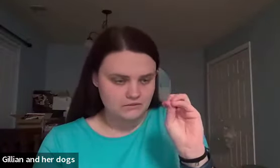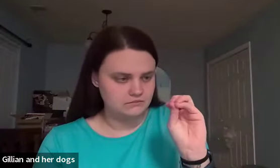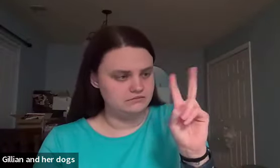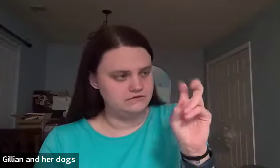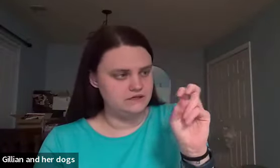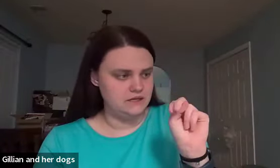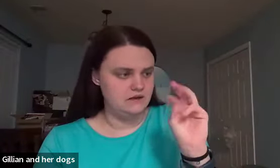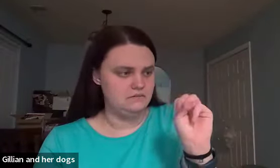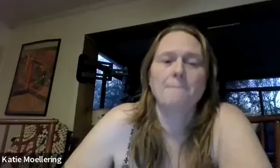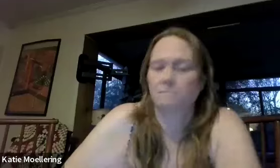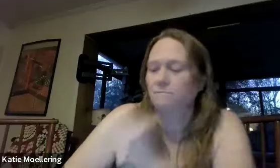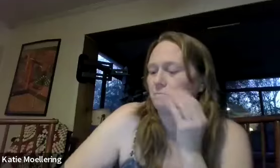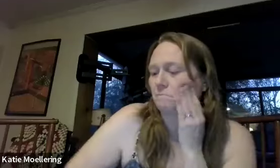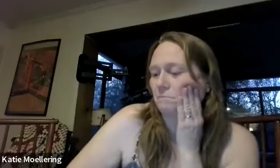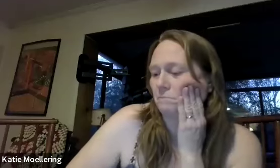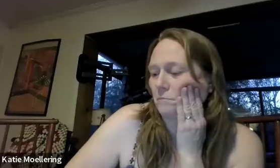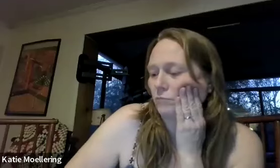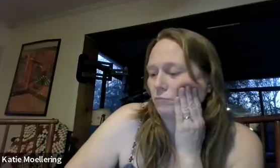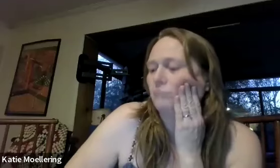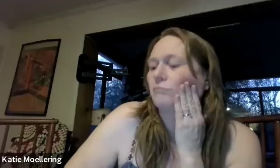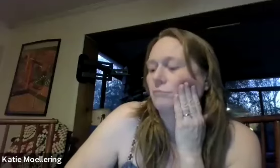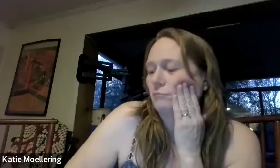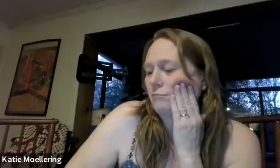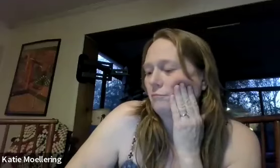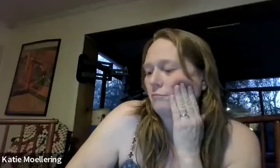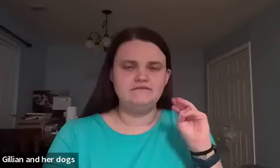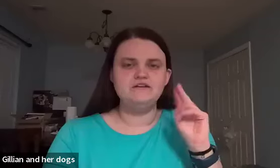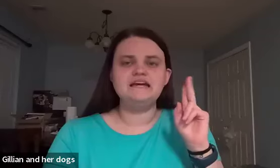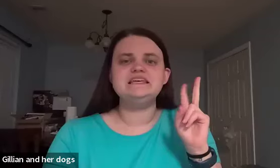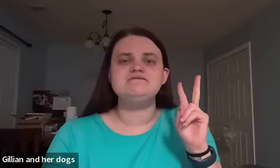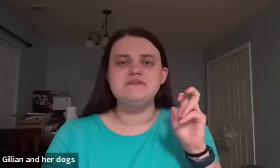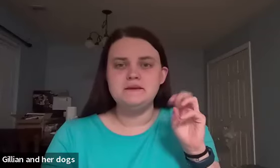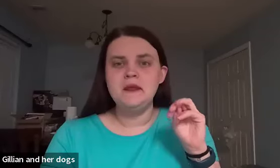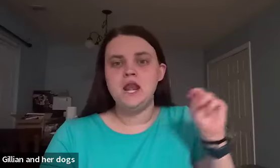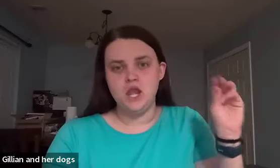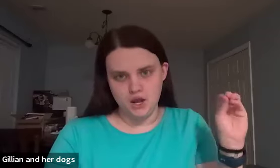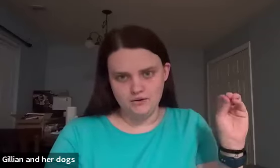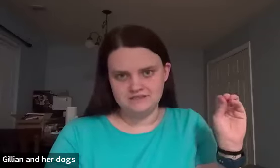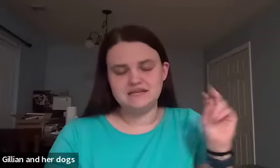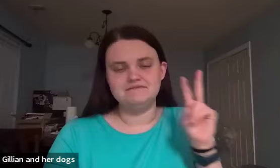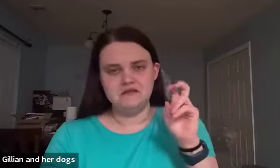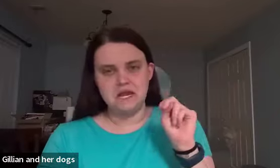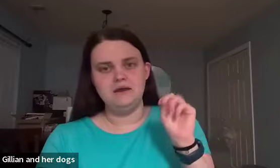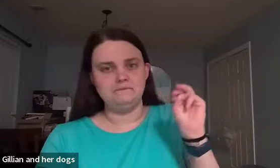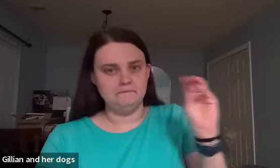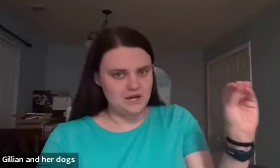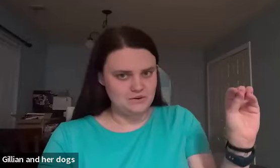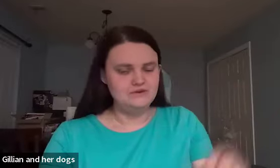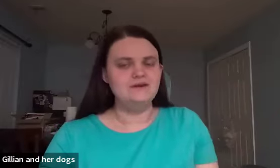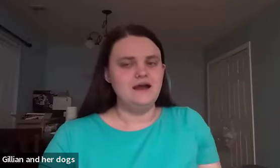Venmo, Vin. Yeah. Yeah. I always flip I say Vin no instead of Vin Mo.